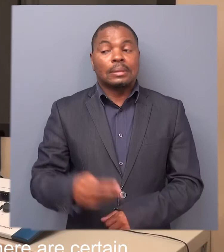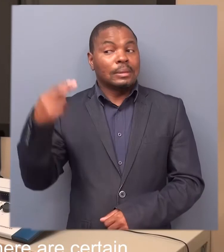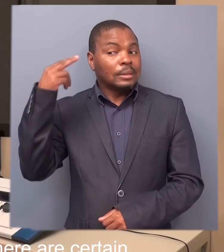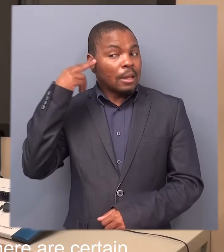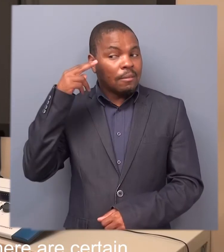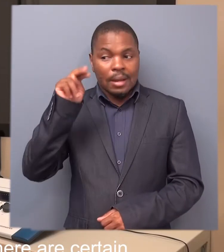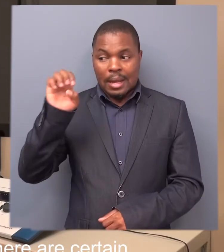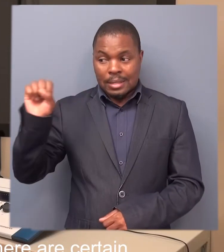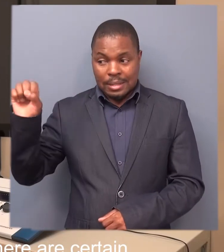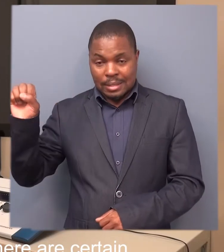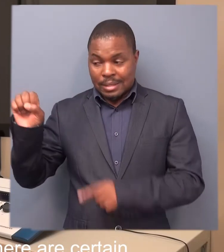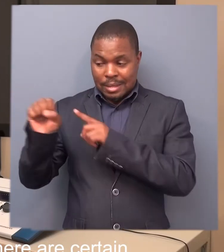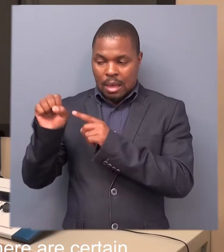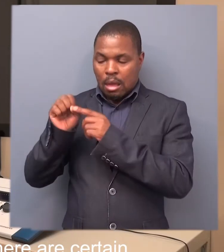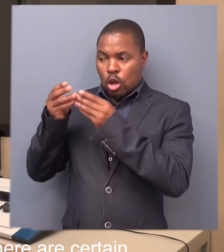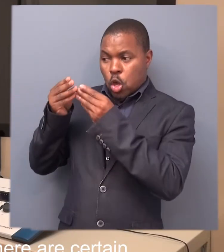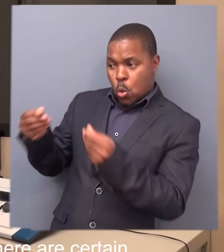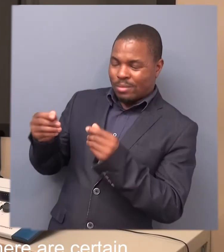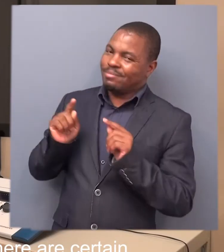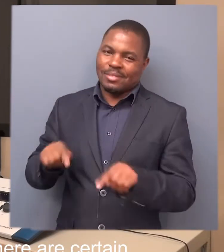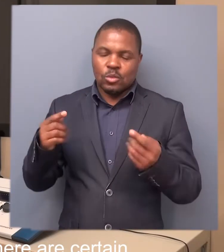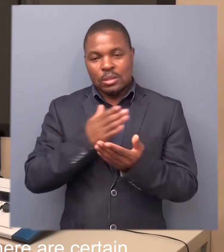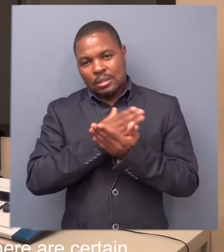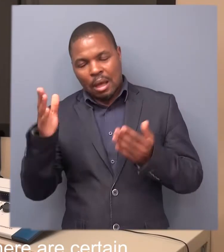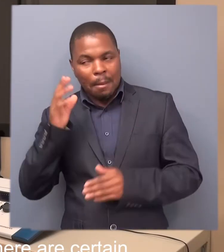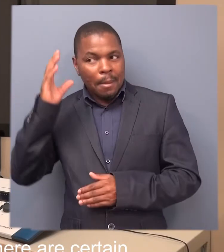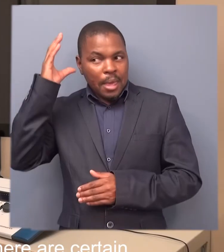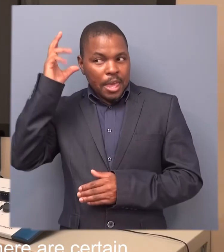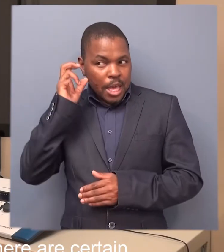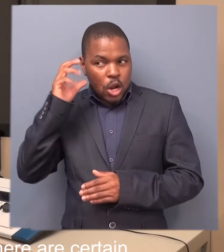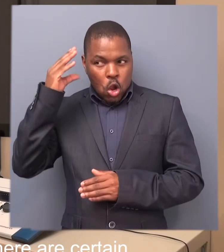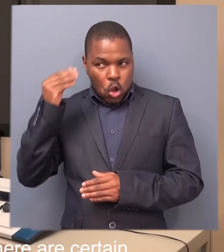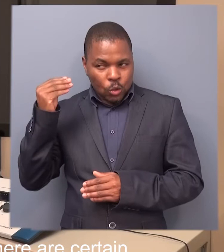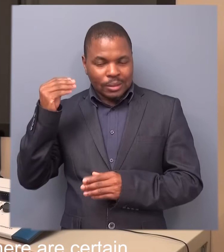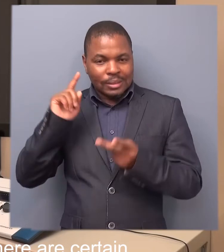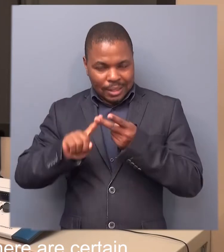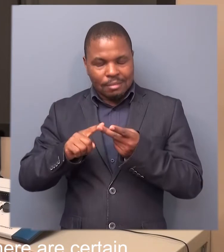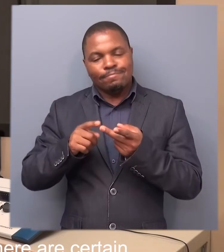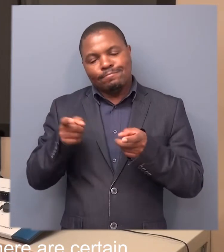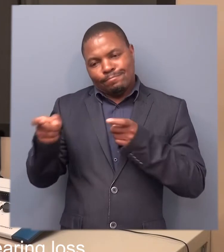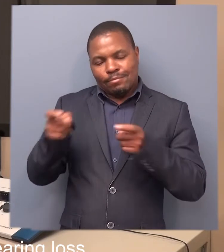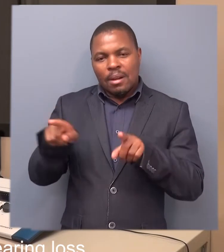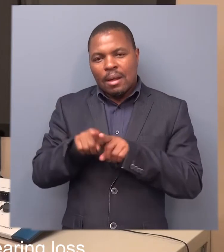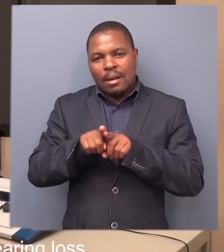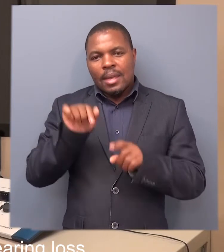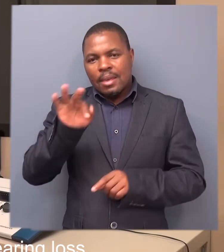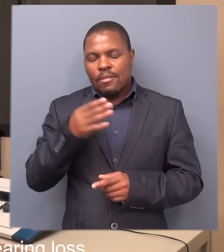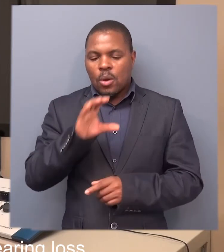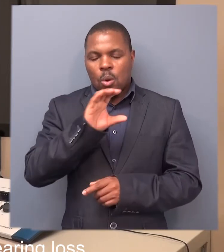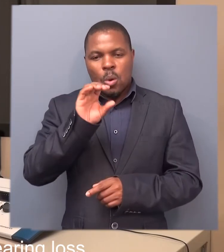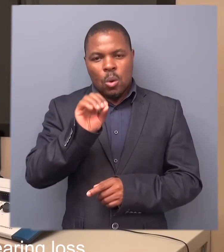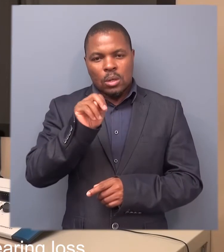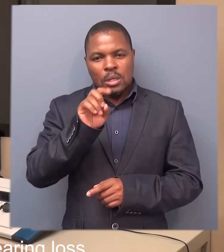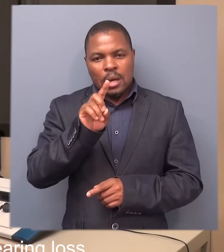So deafness cannot be cured. There are certain types of hearing loss that can be managed. So if there's a conductive hearing